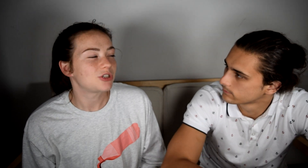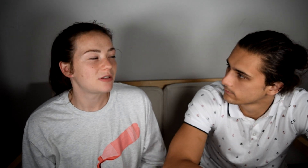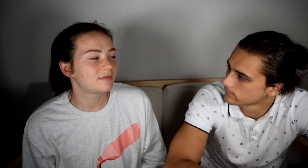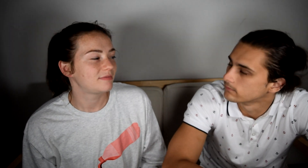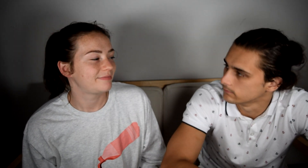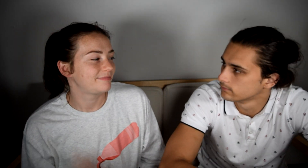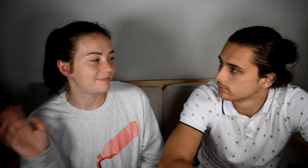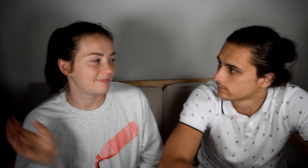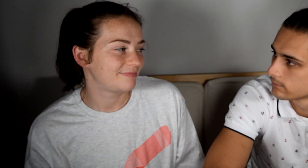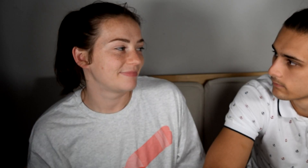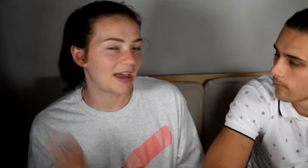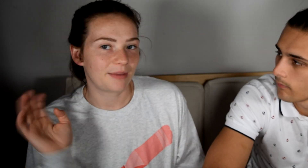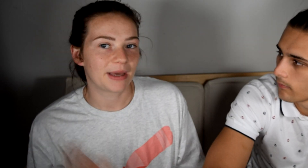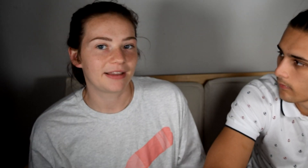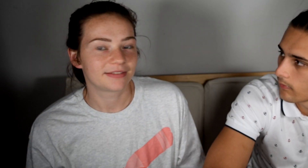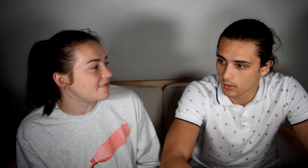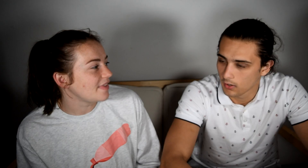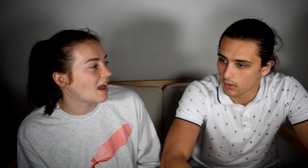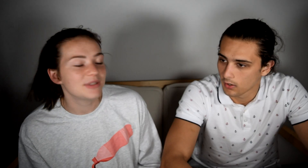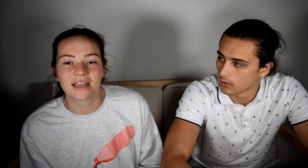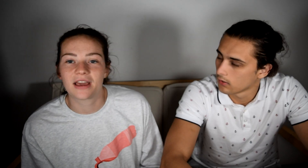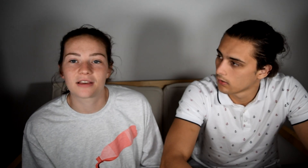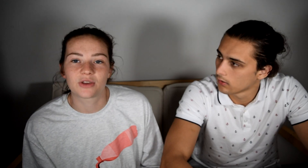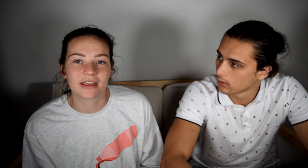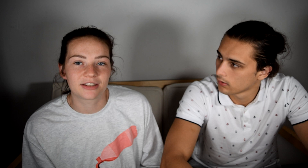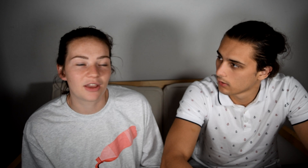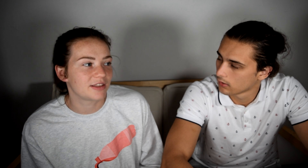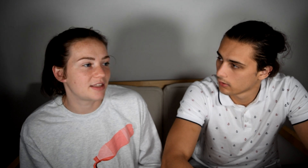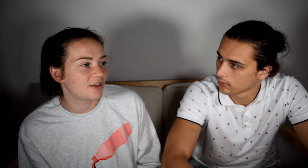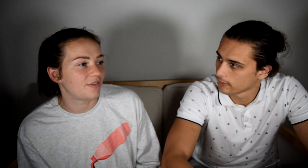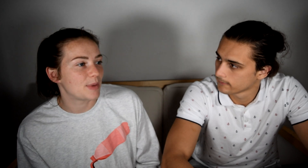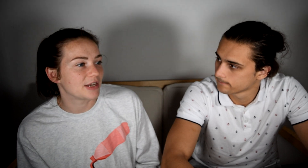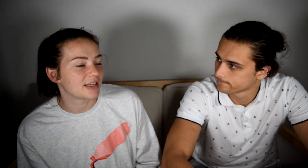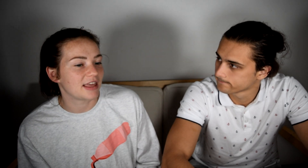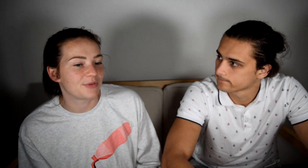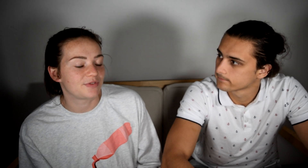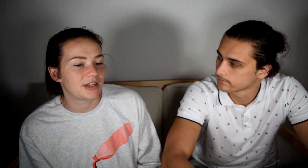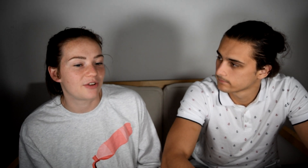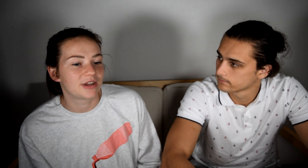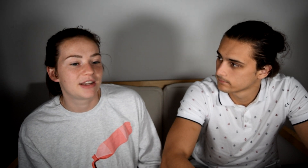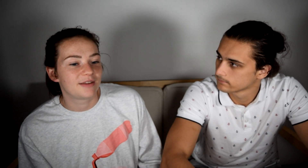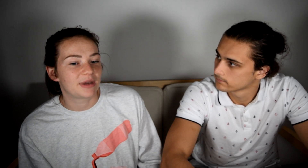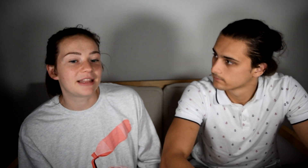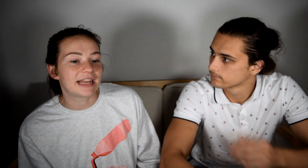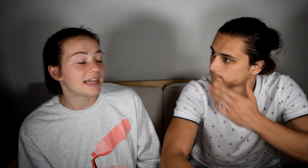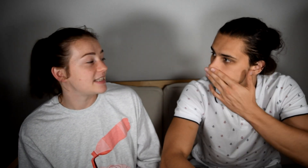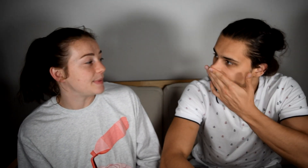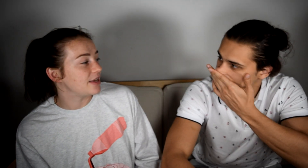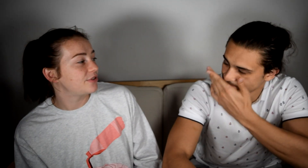conversation. Hi, bye. I would say so I think I taught you this in the American Sign Language video, but like nice to meet you.